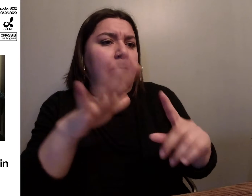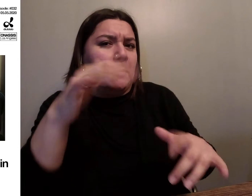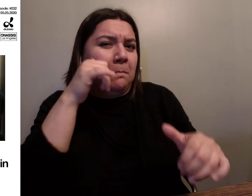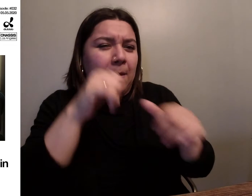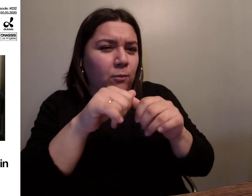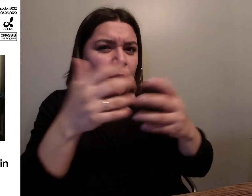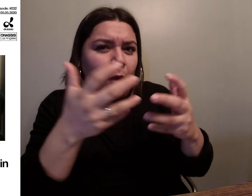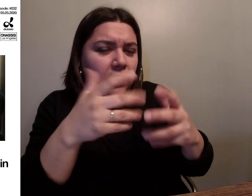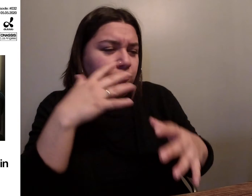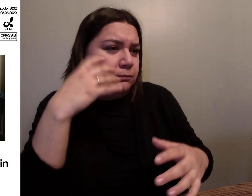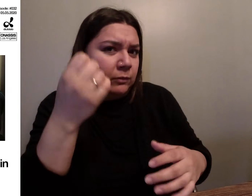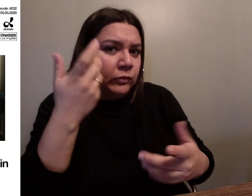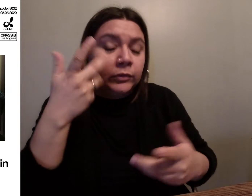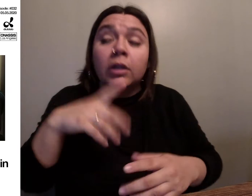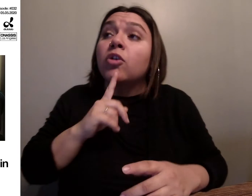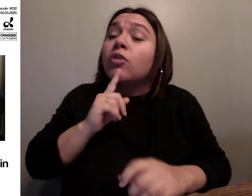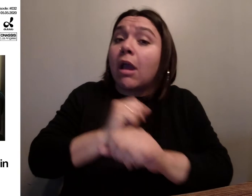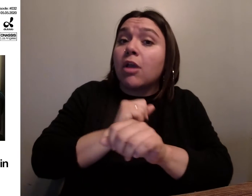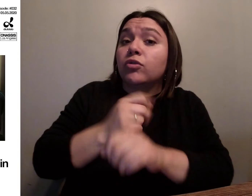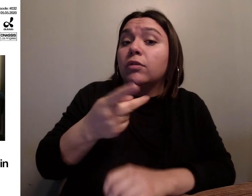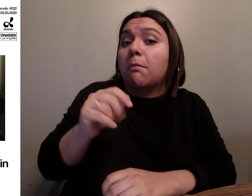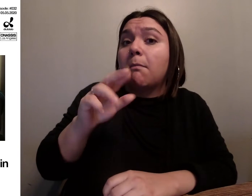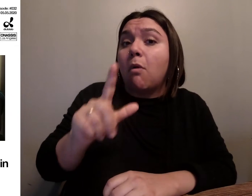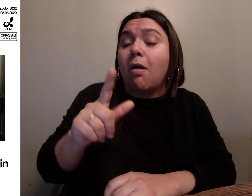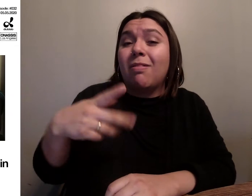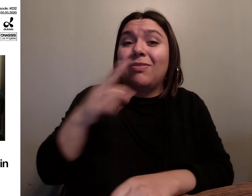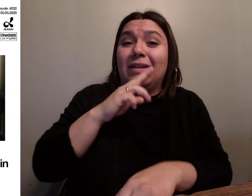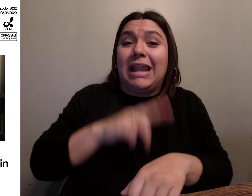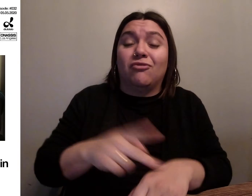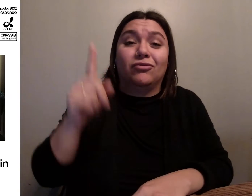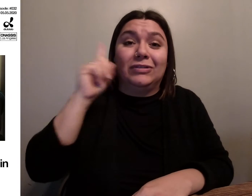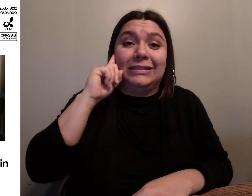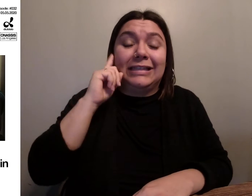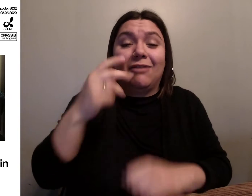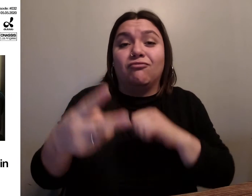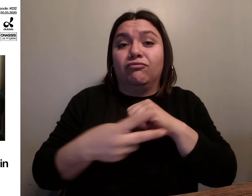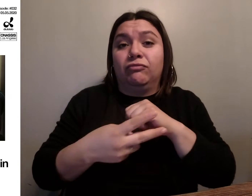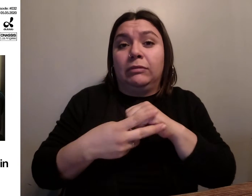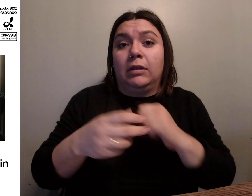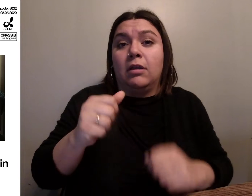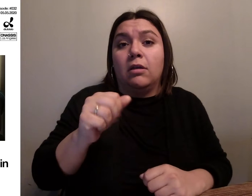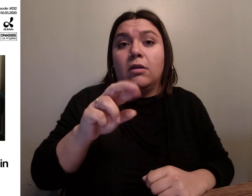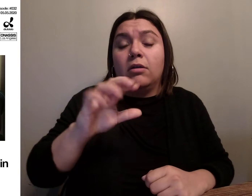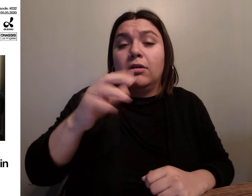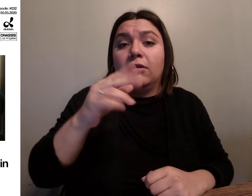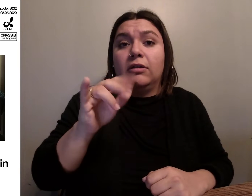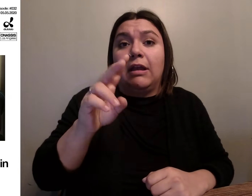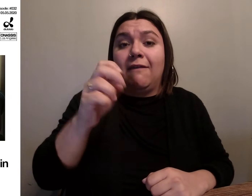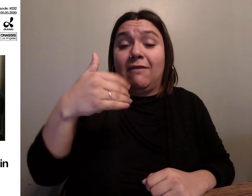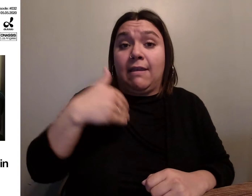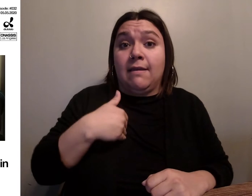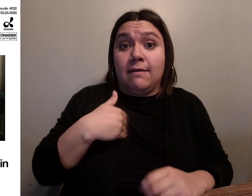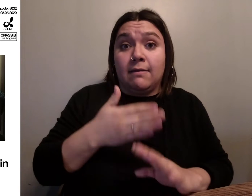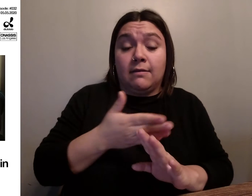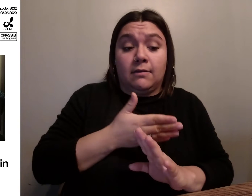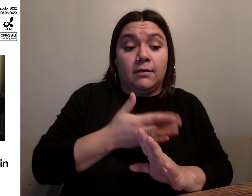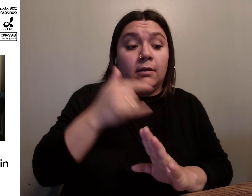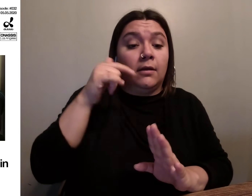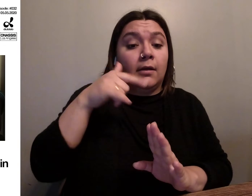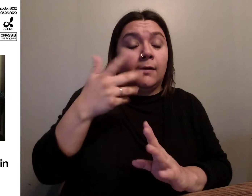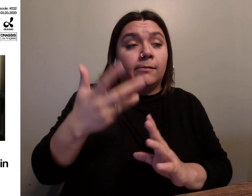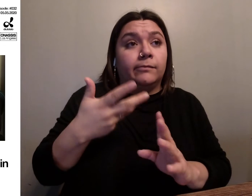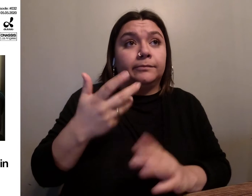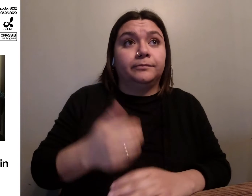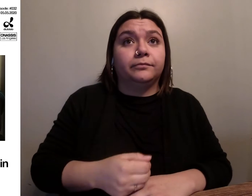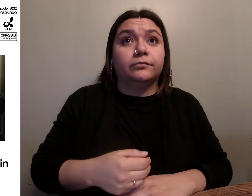archive that I had was begun in 1968. So it was